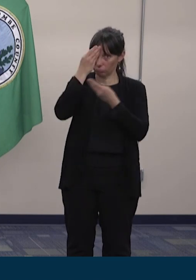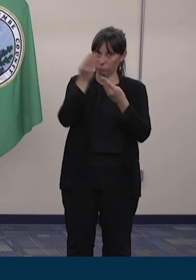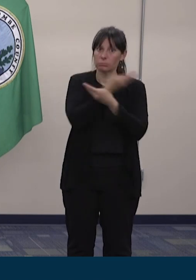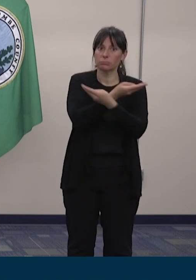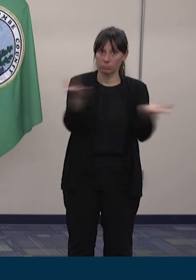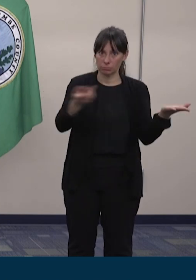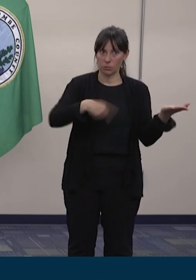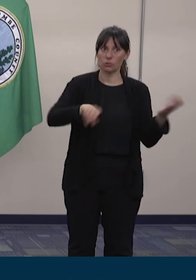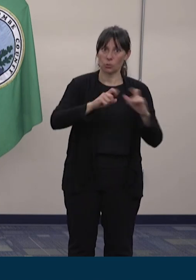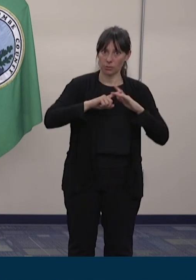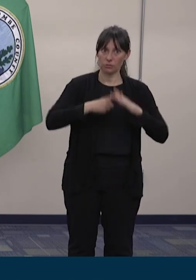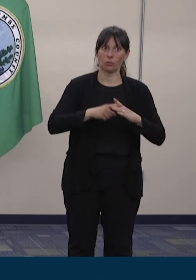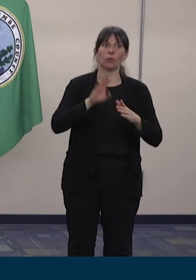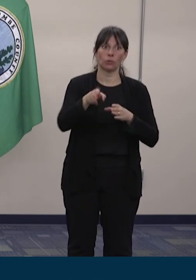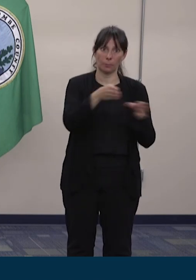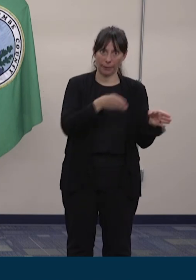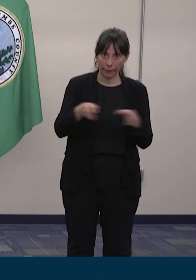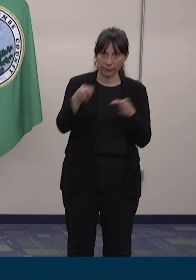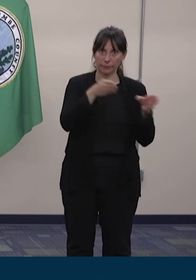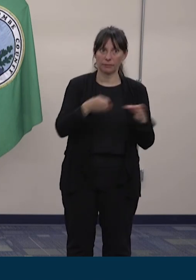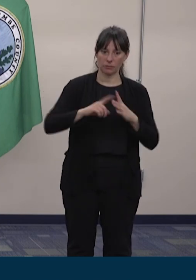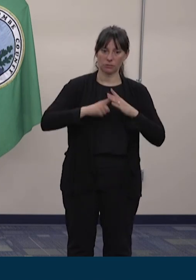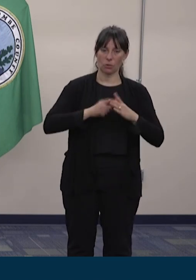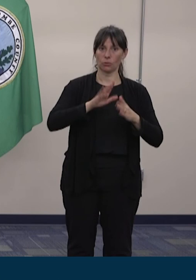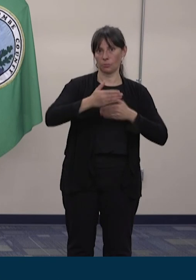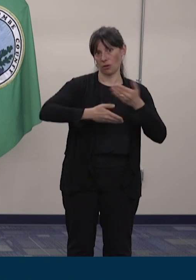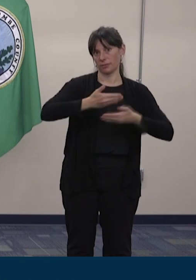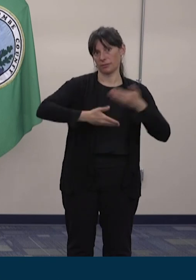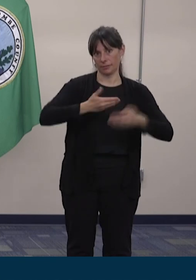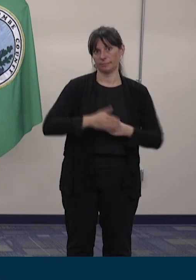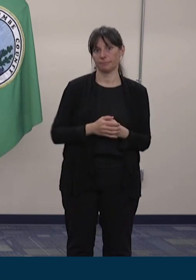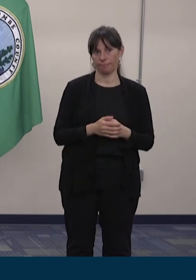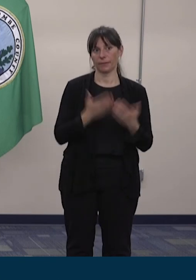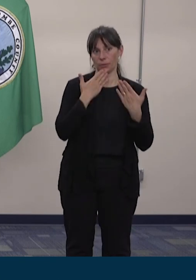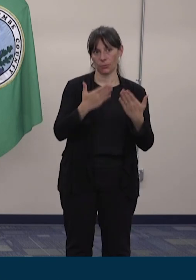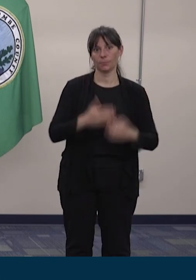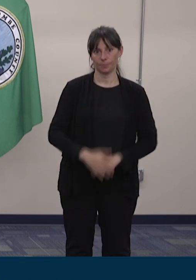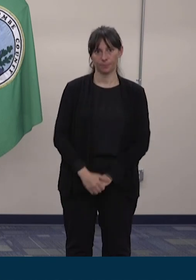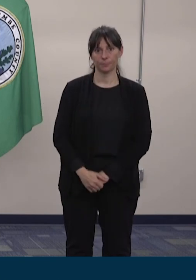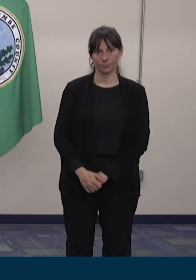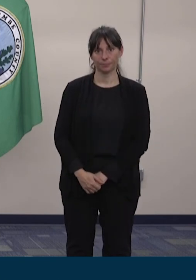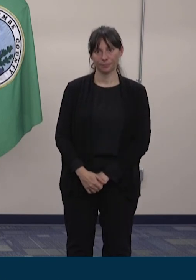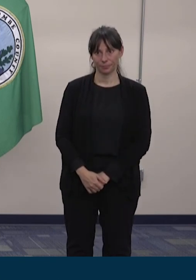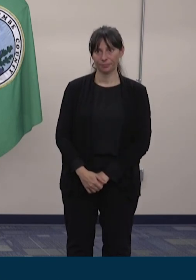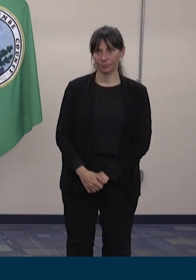gente pueda processes. empezar el Thank you. planeamiento y los procesos de planeación. Gracias.